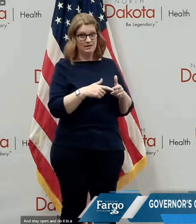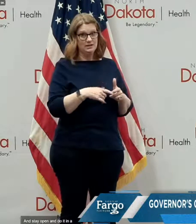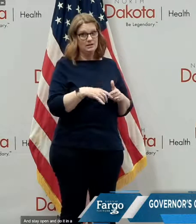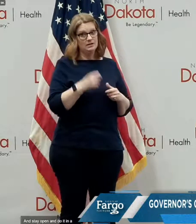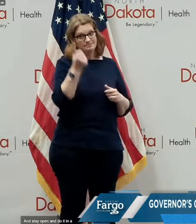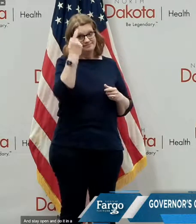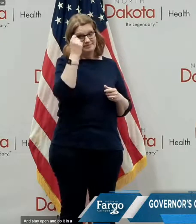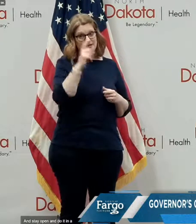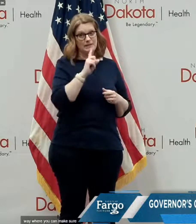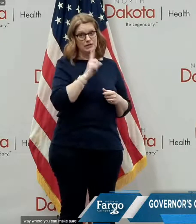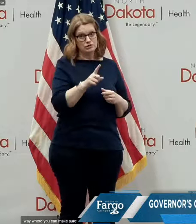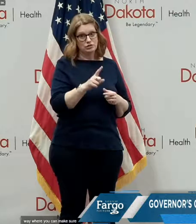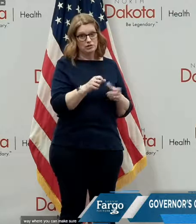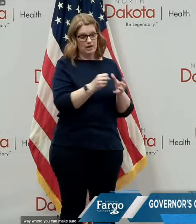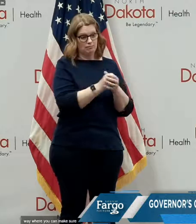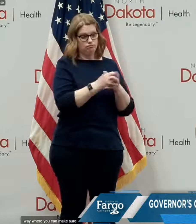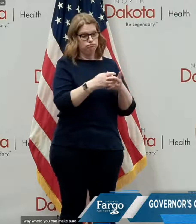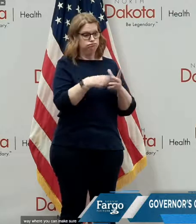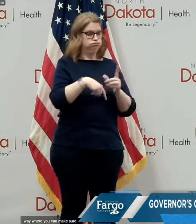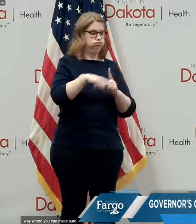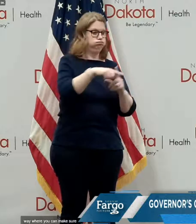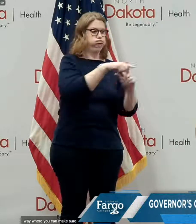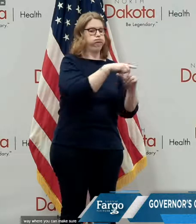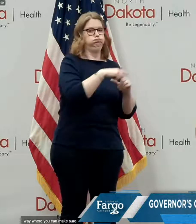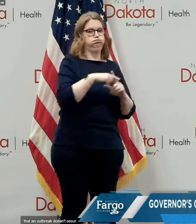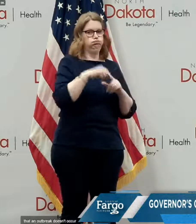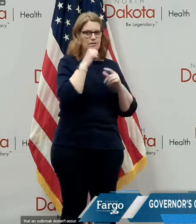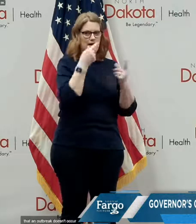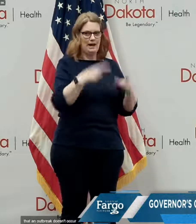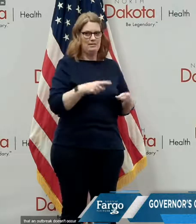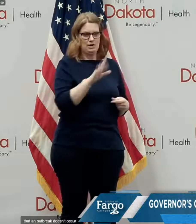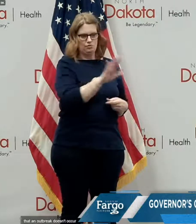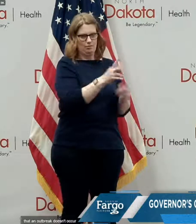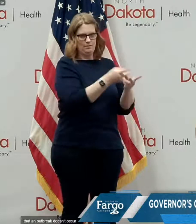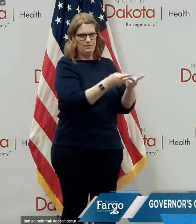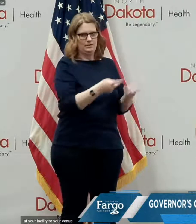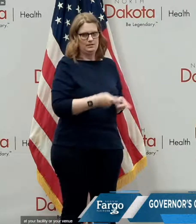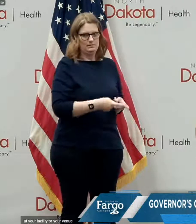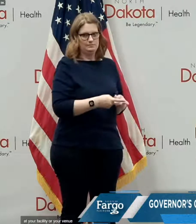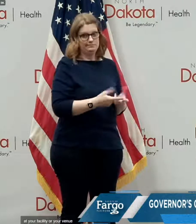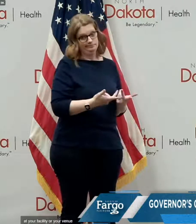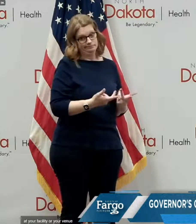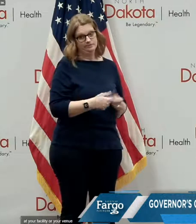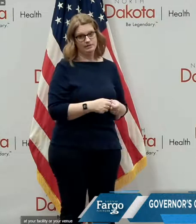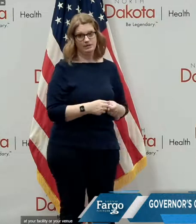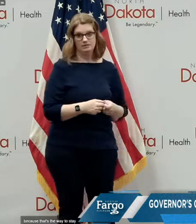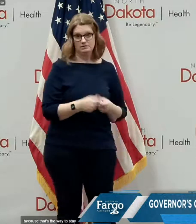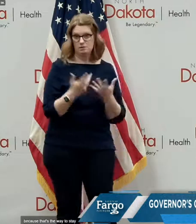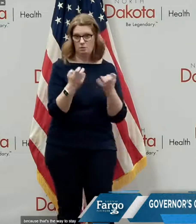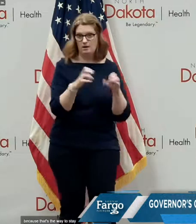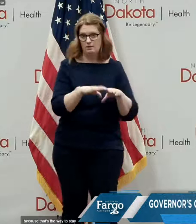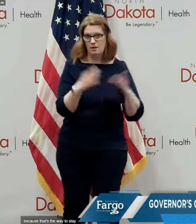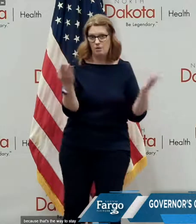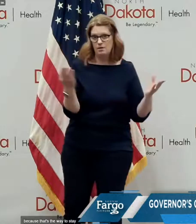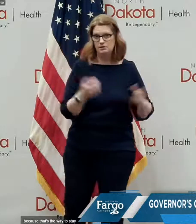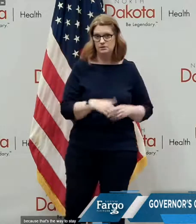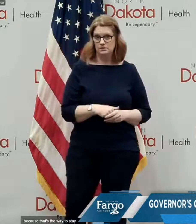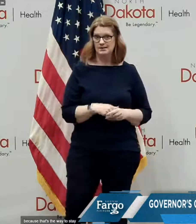that an outbreak doesn't occur at your facility or at your venue, because that's the way to stay open. So I would say